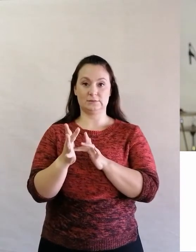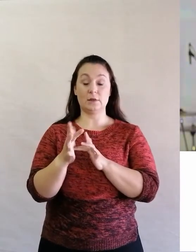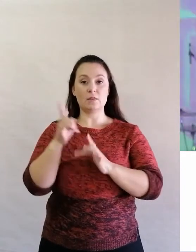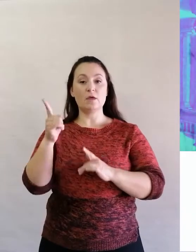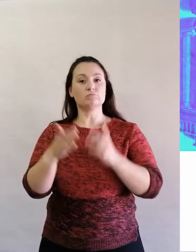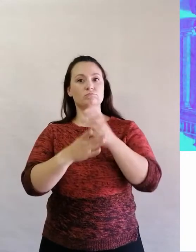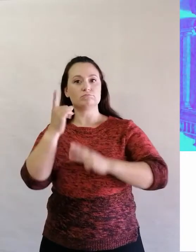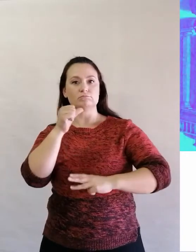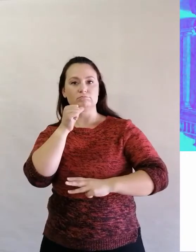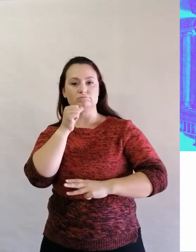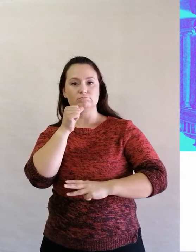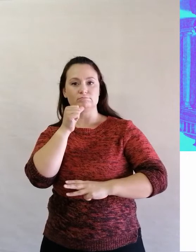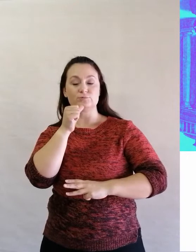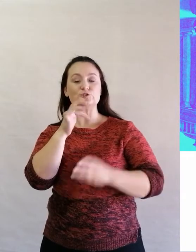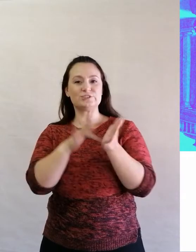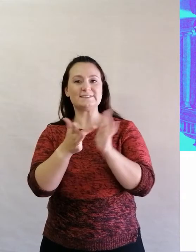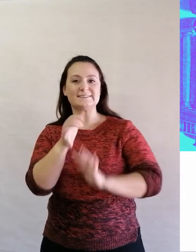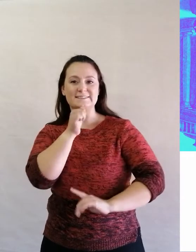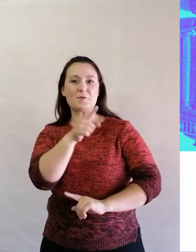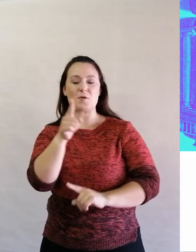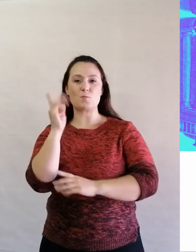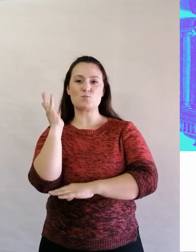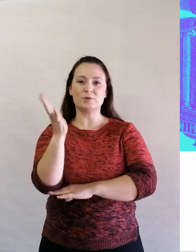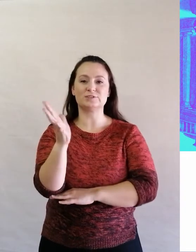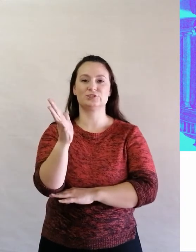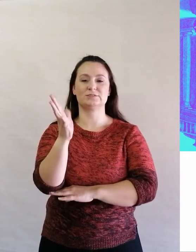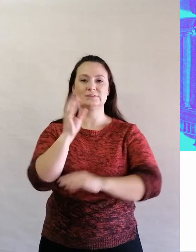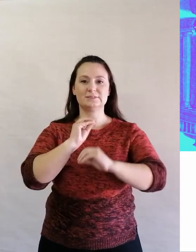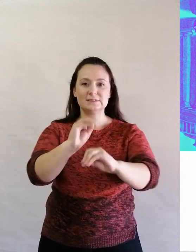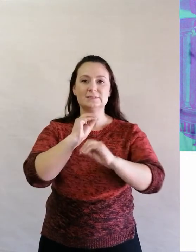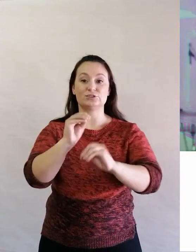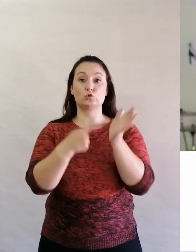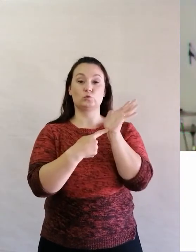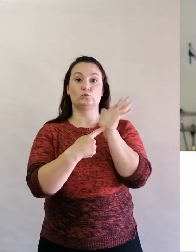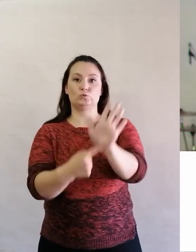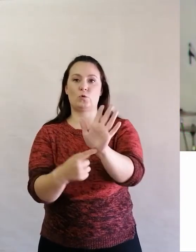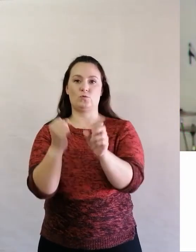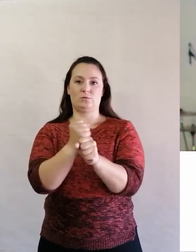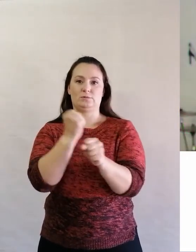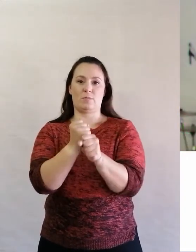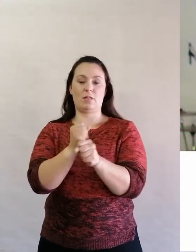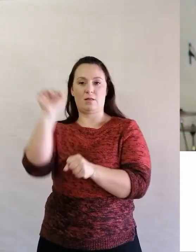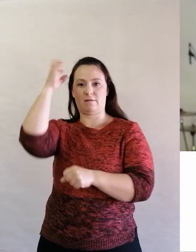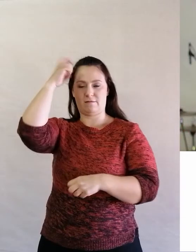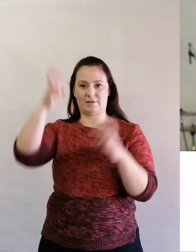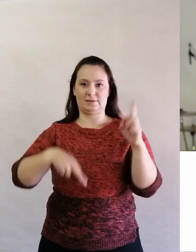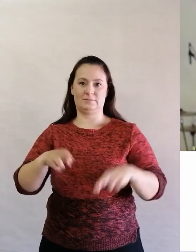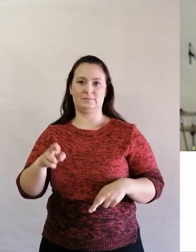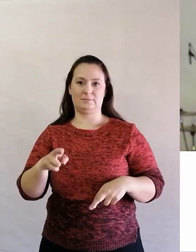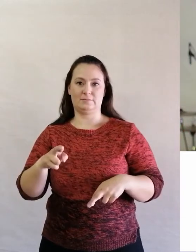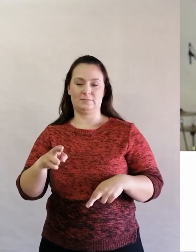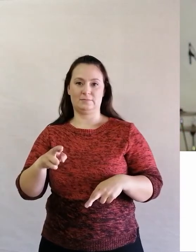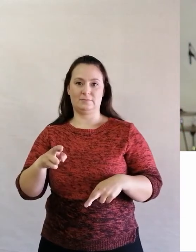The summary of His life is He preached, He taught, and He demonstrated the gospel of the kingdom. With the coming of